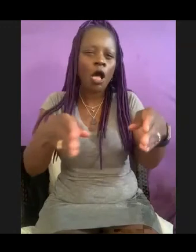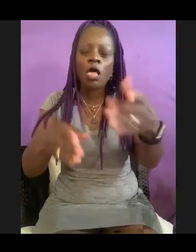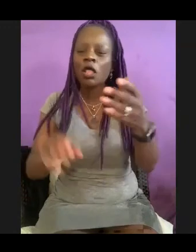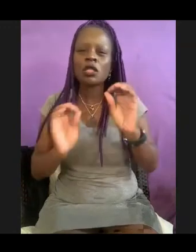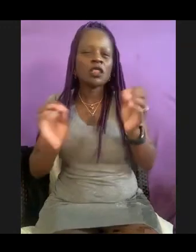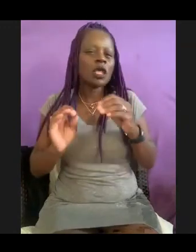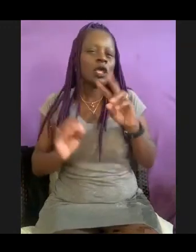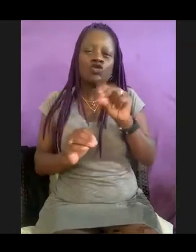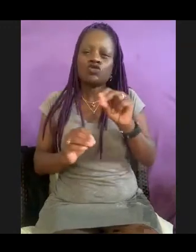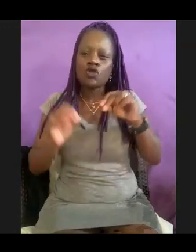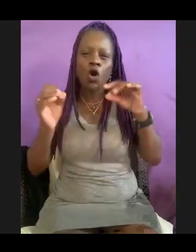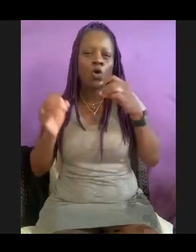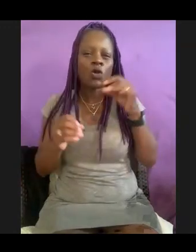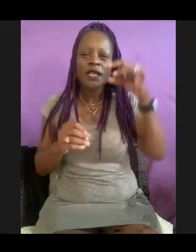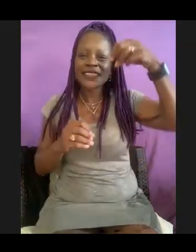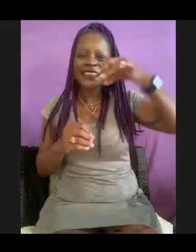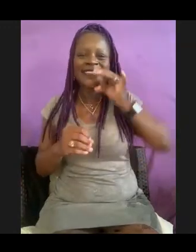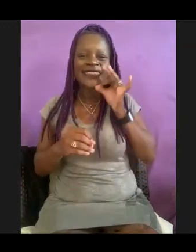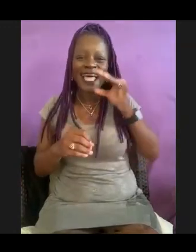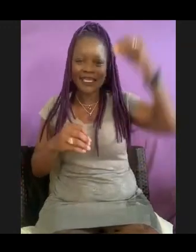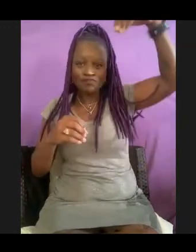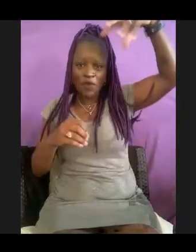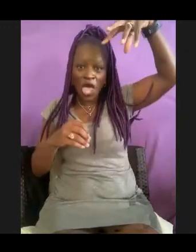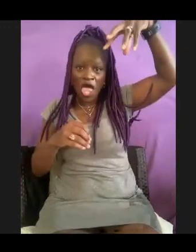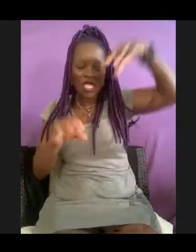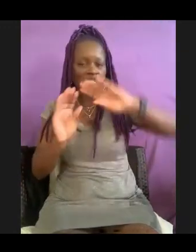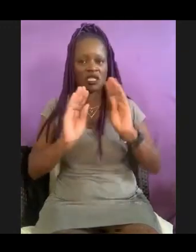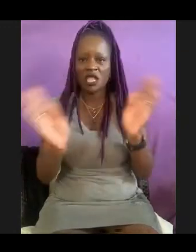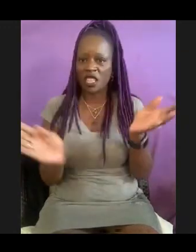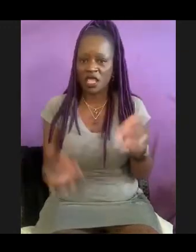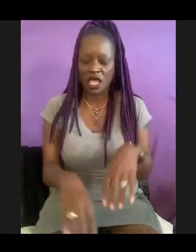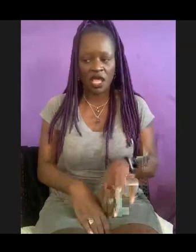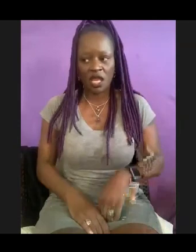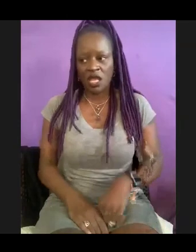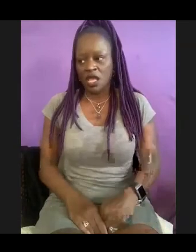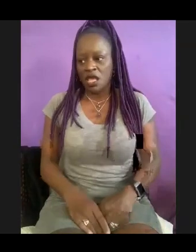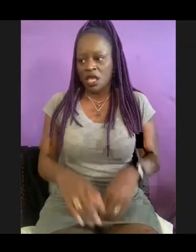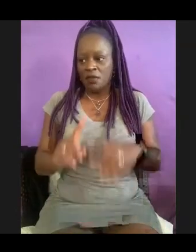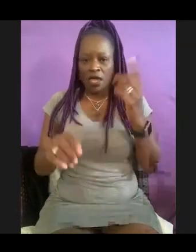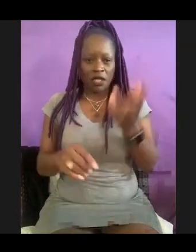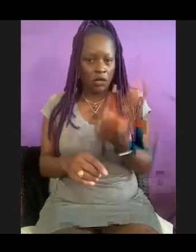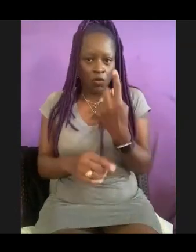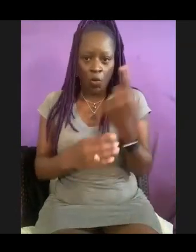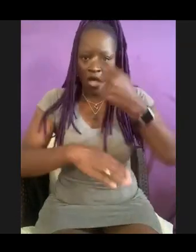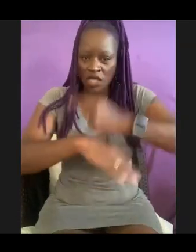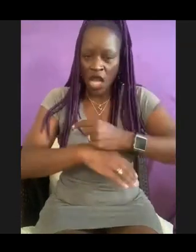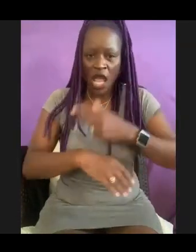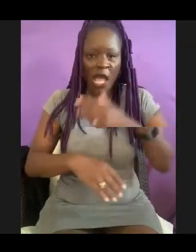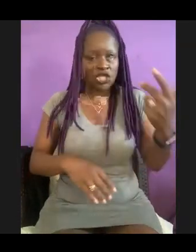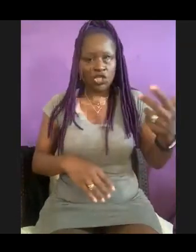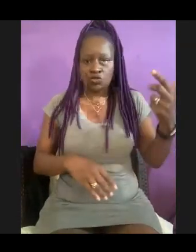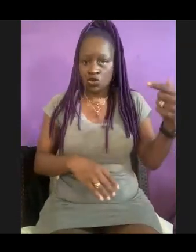There were many near misses with Kathy until one day she was hit and killed by a bus.